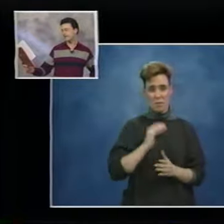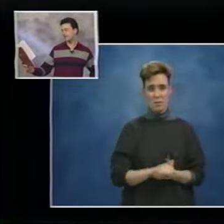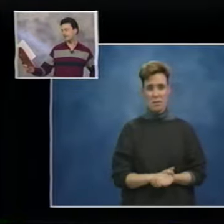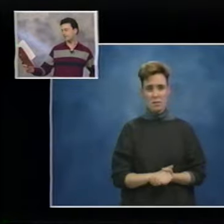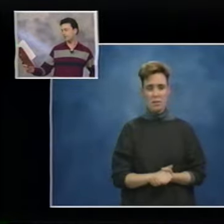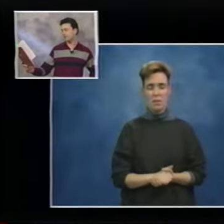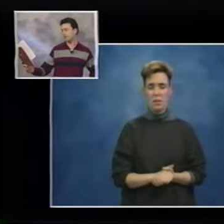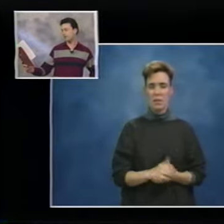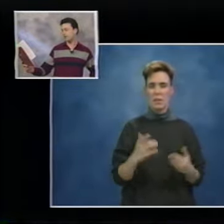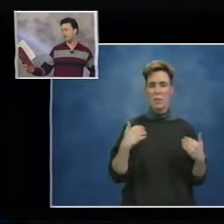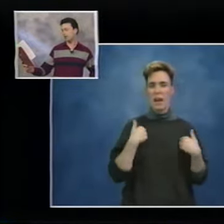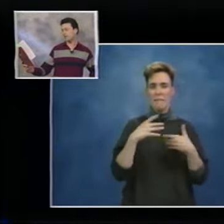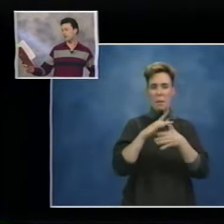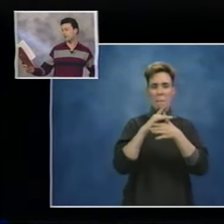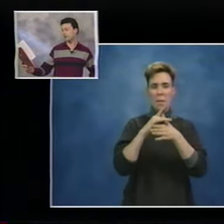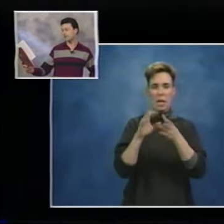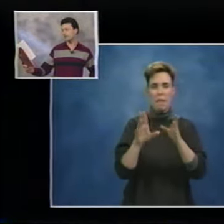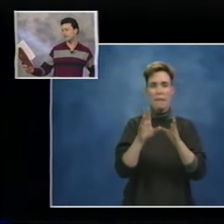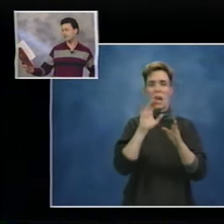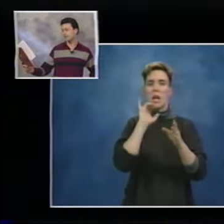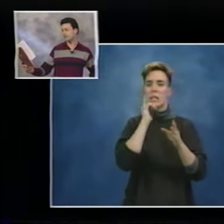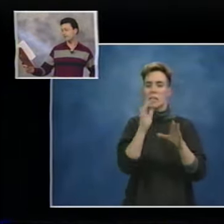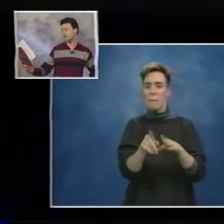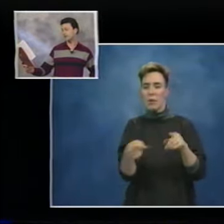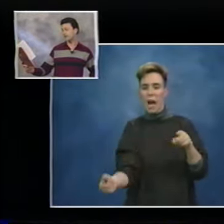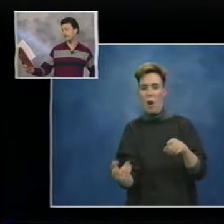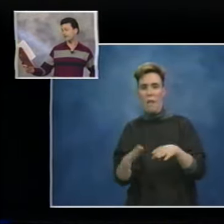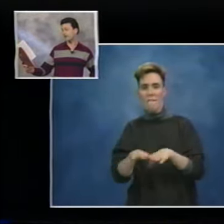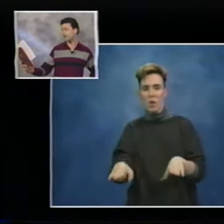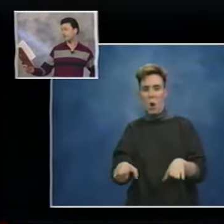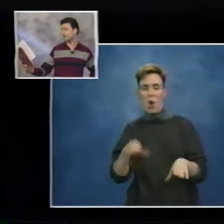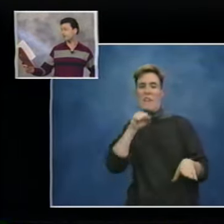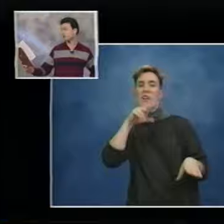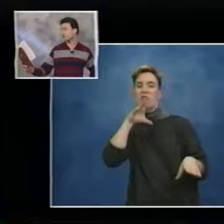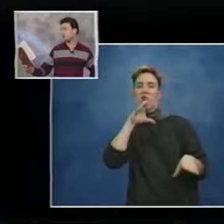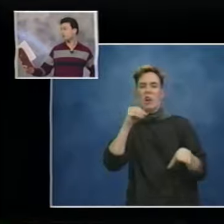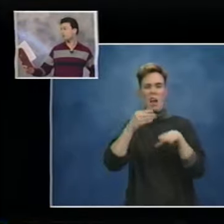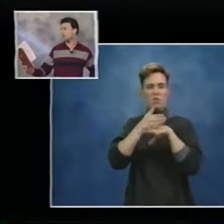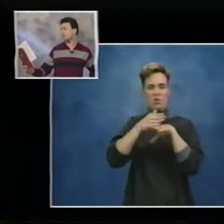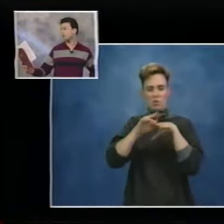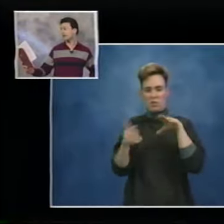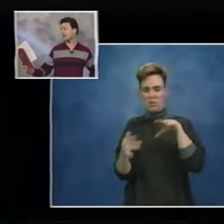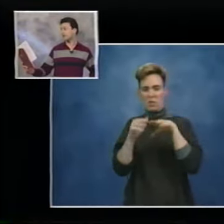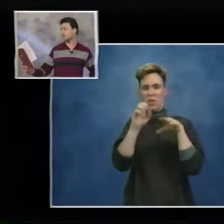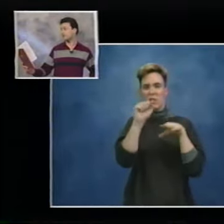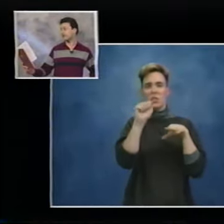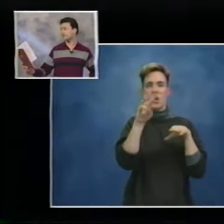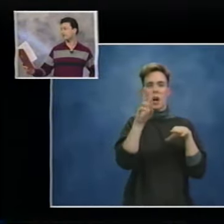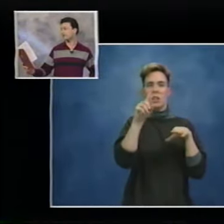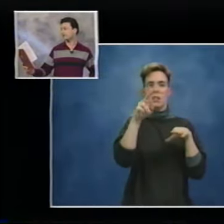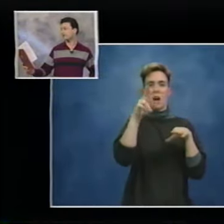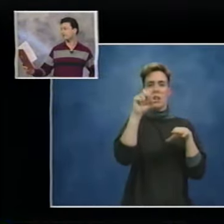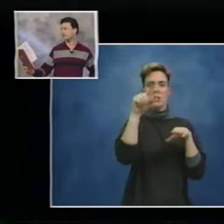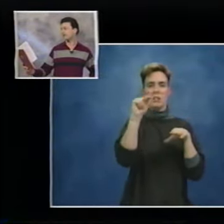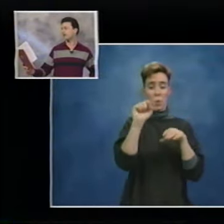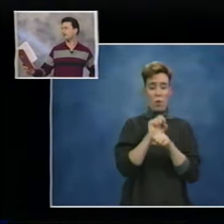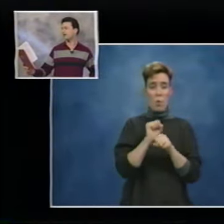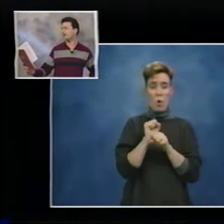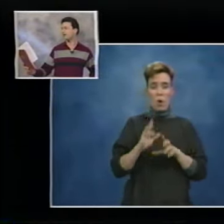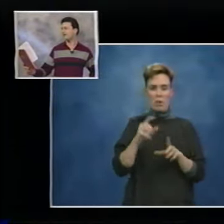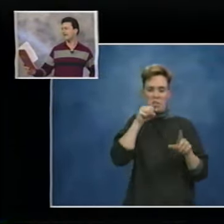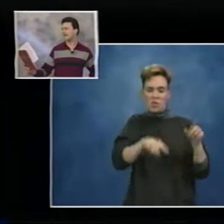meat that had tumbled out on the floor, in the dirt and sawdust, where the workers had trampled and